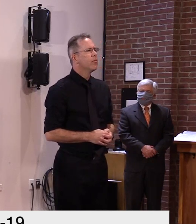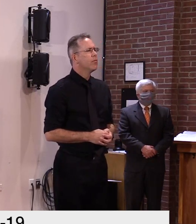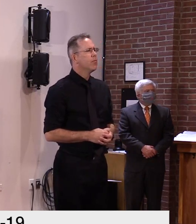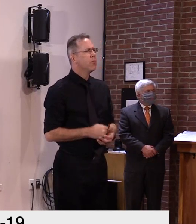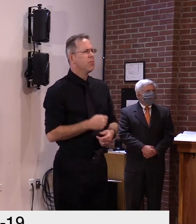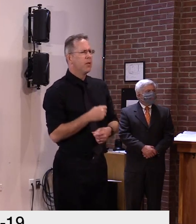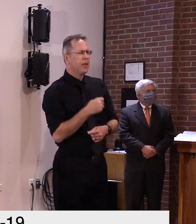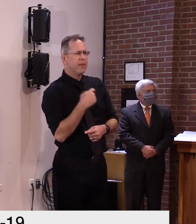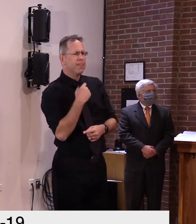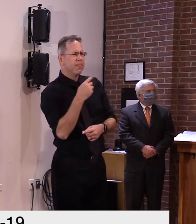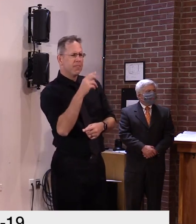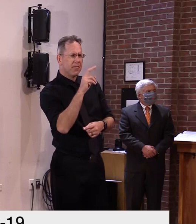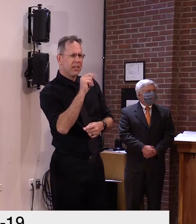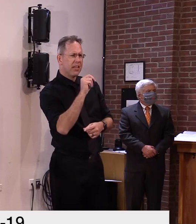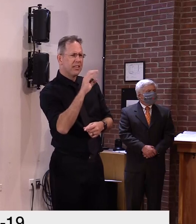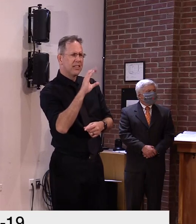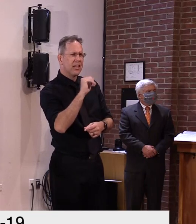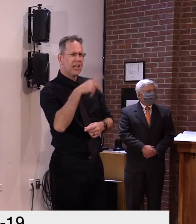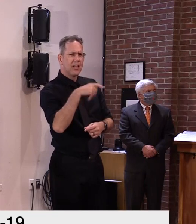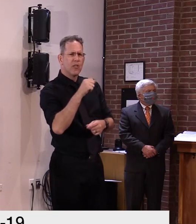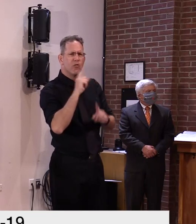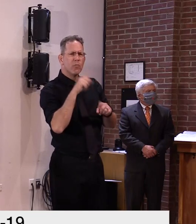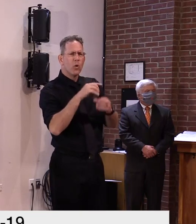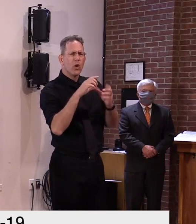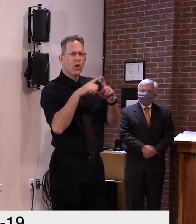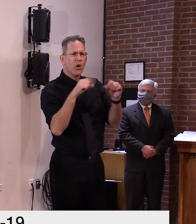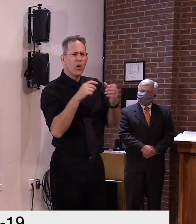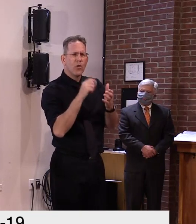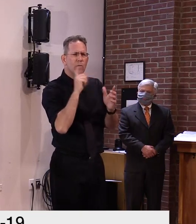I don't know. I actually don't have the answer to that. Yeah, okay.